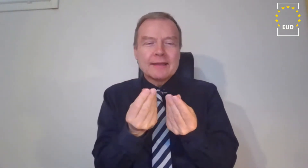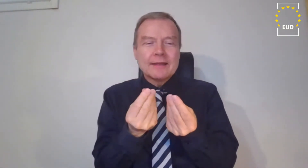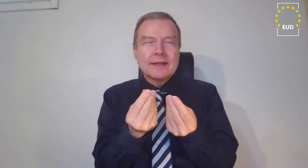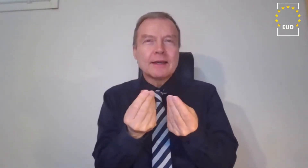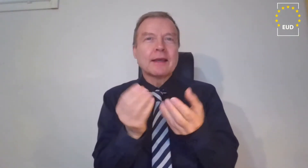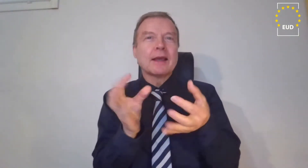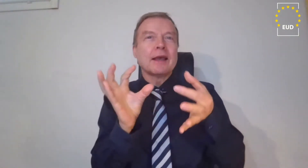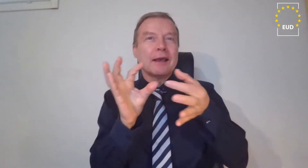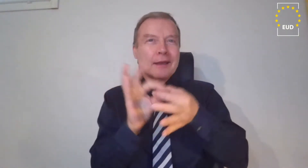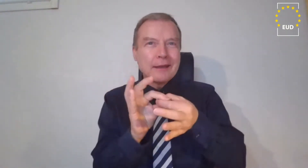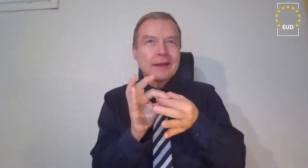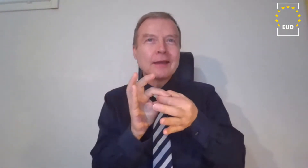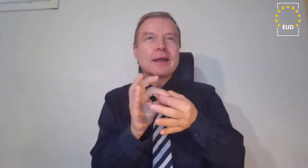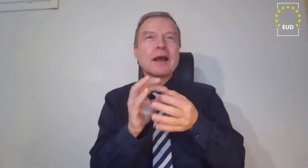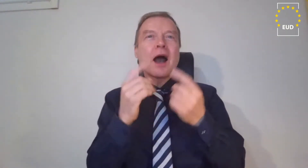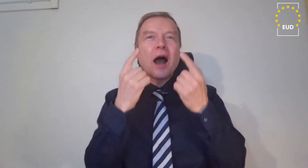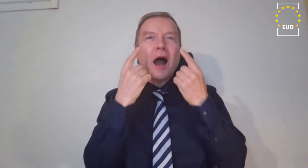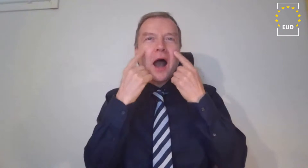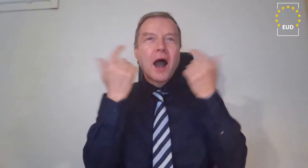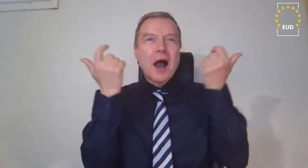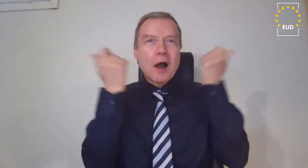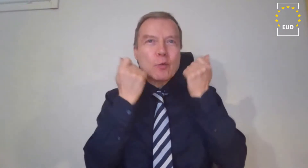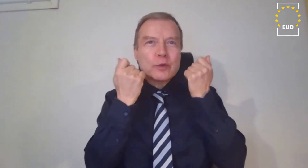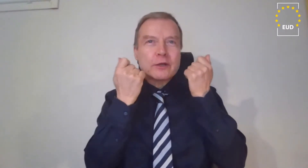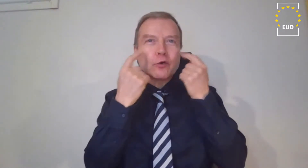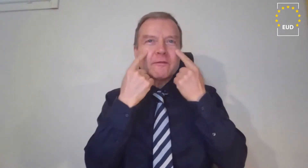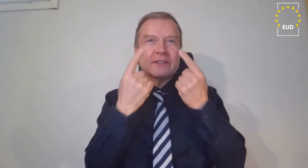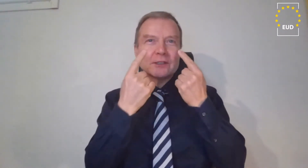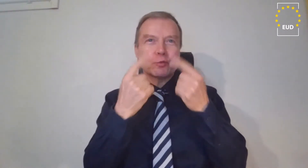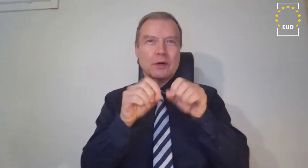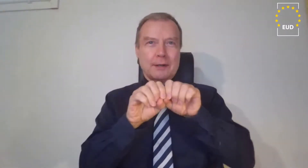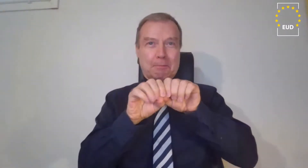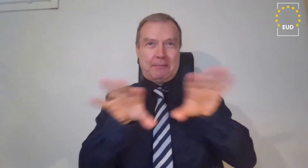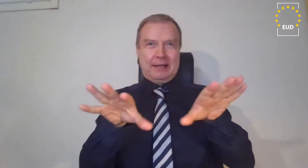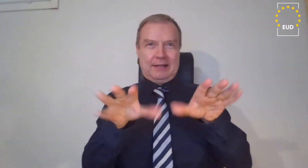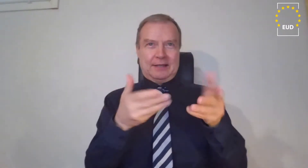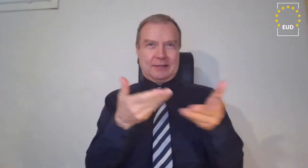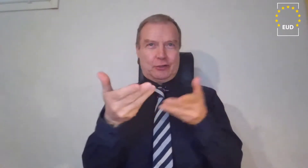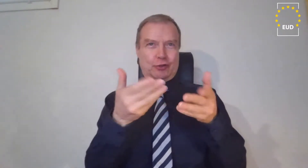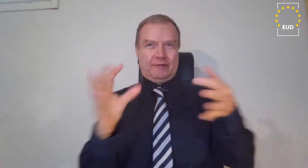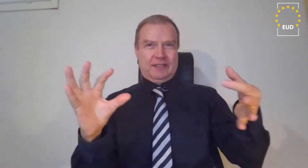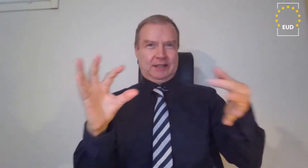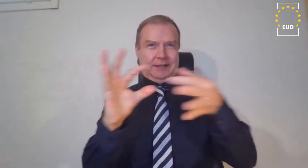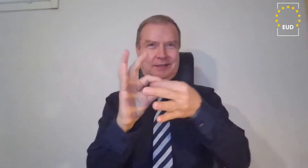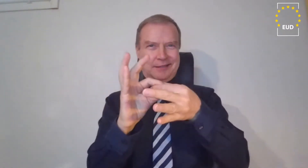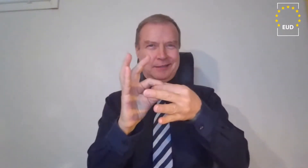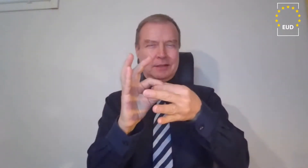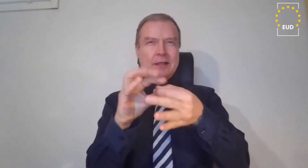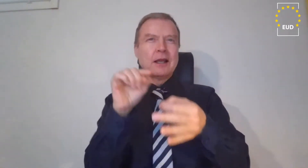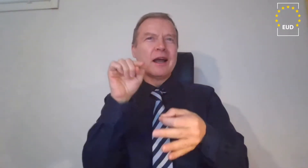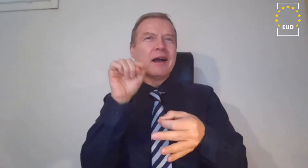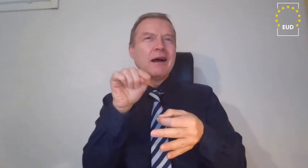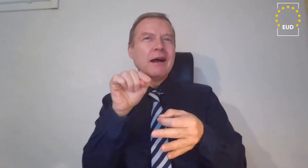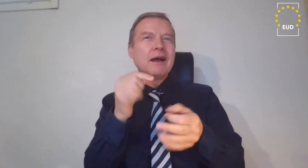is the quality of sign language interpretation in the audiovisual media.